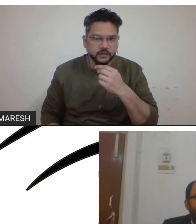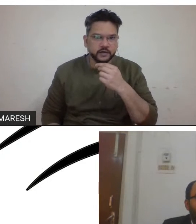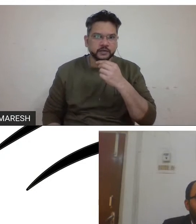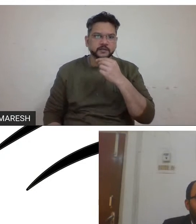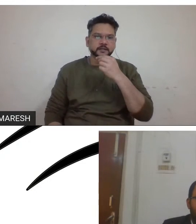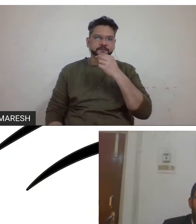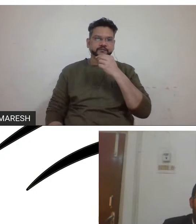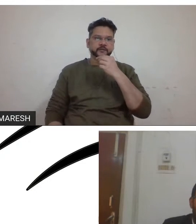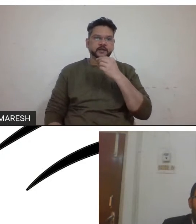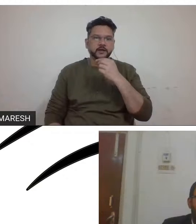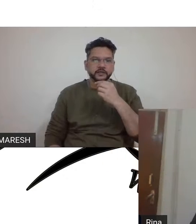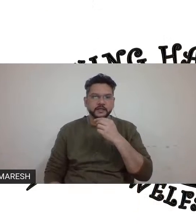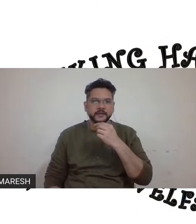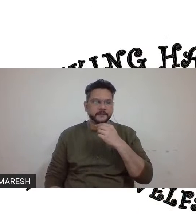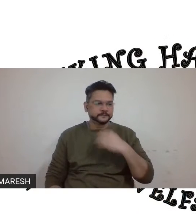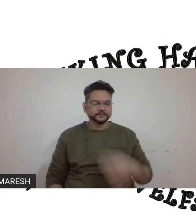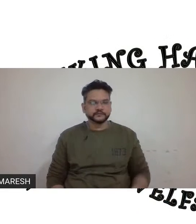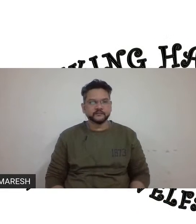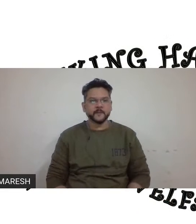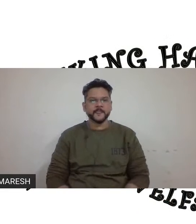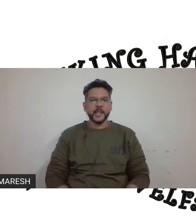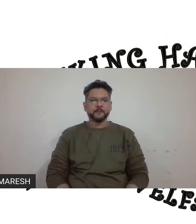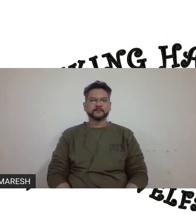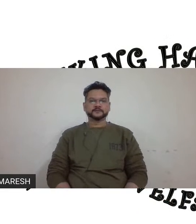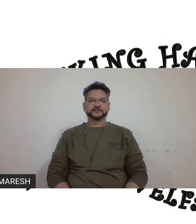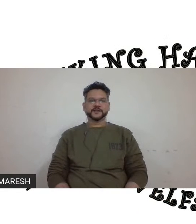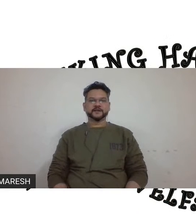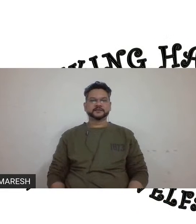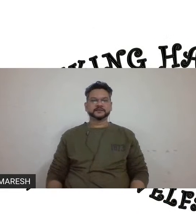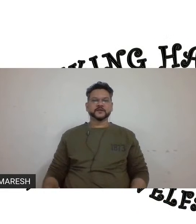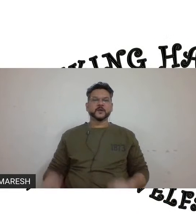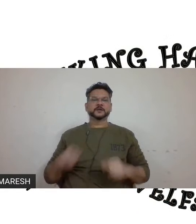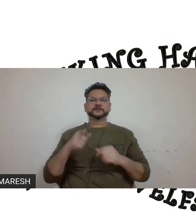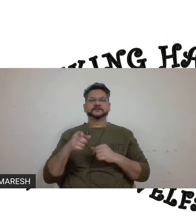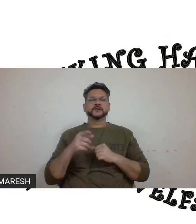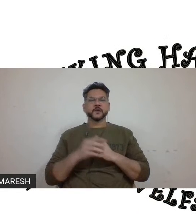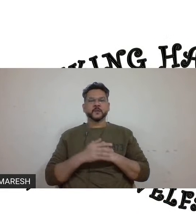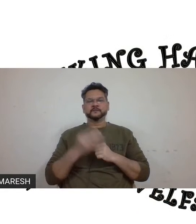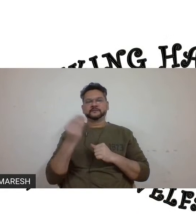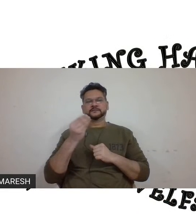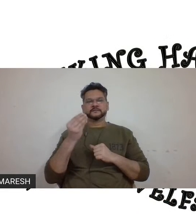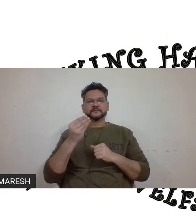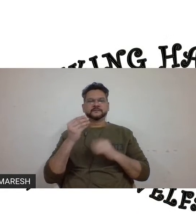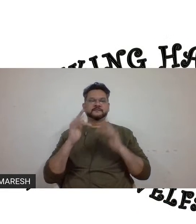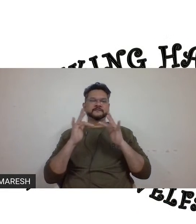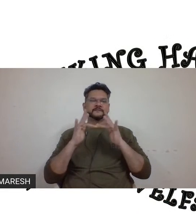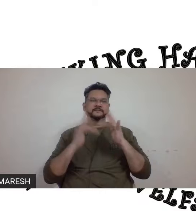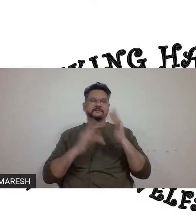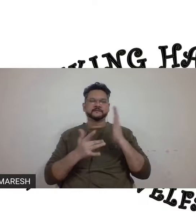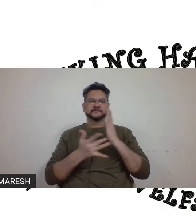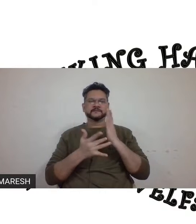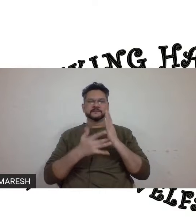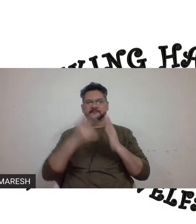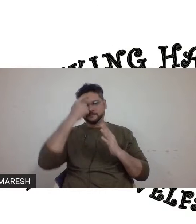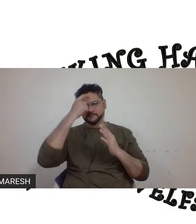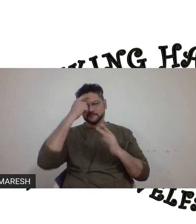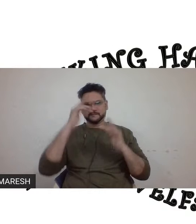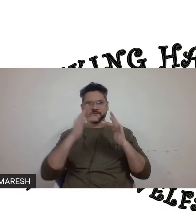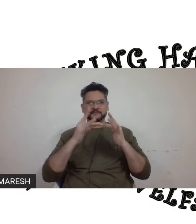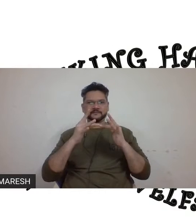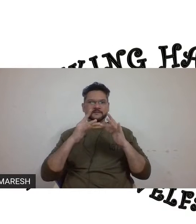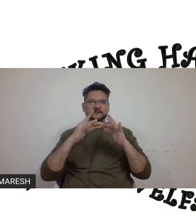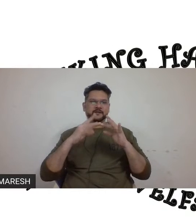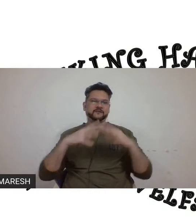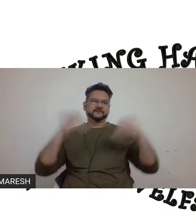Yes, sir, you're audible, loud and clear. Actually, there was some technical error, or like the internet just went